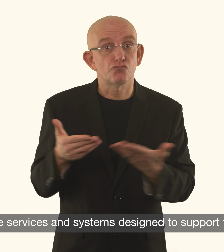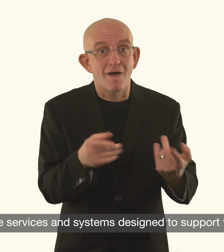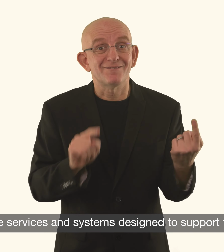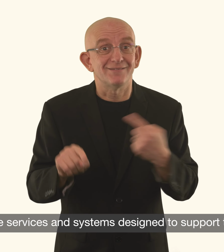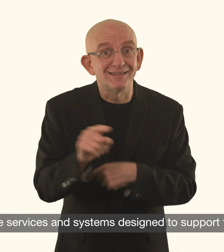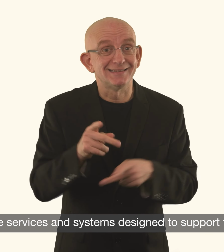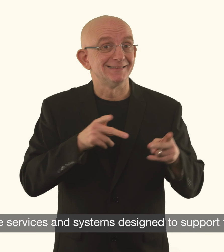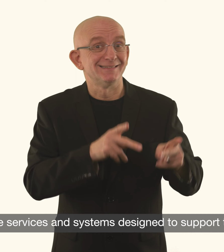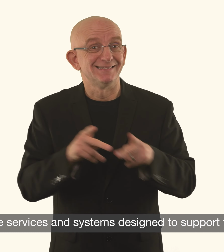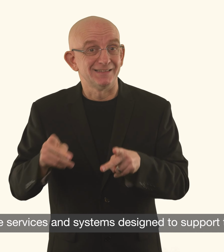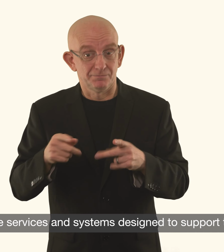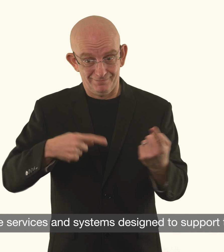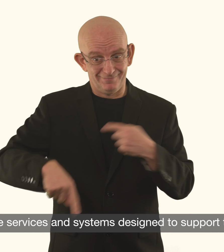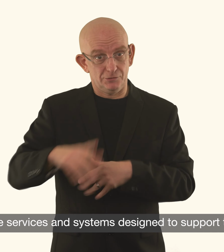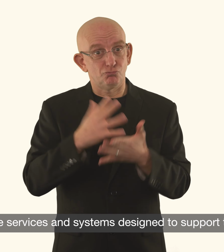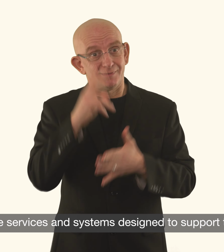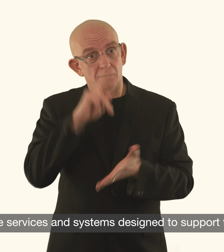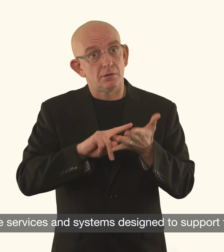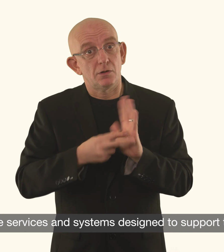And the services and systems designed to support them.